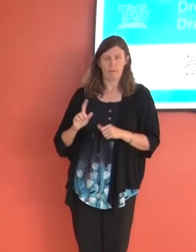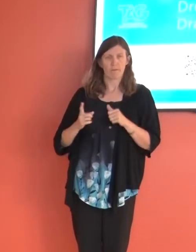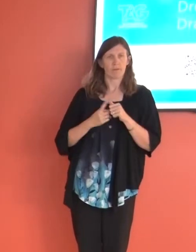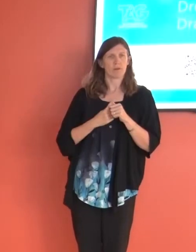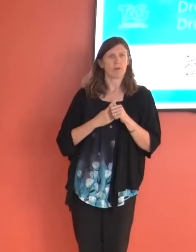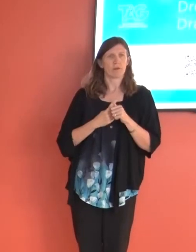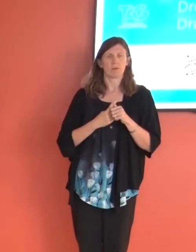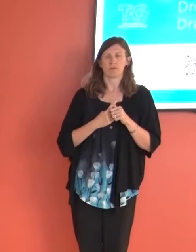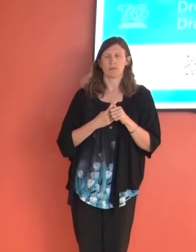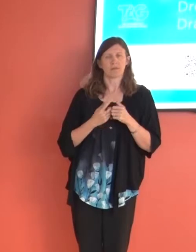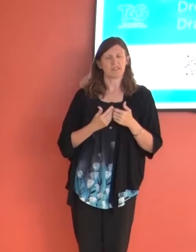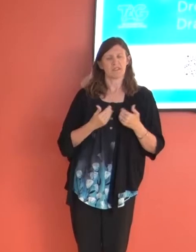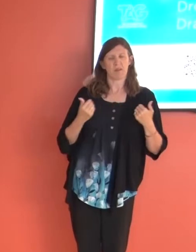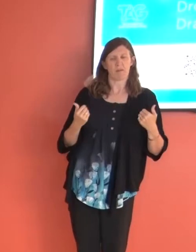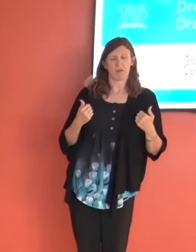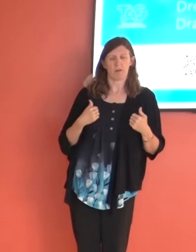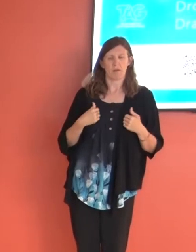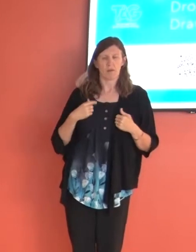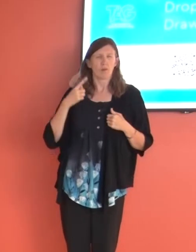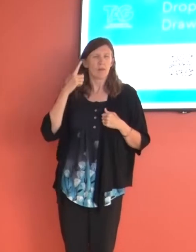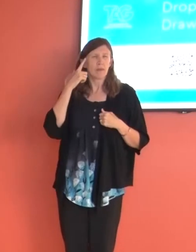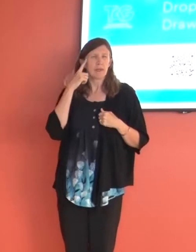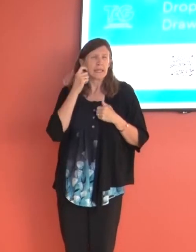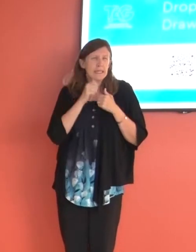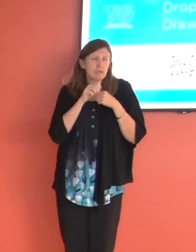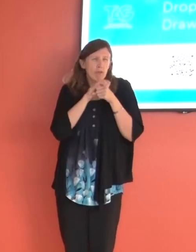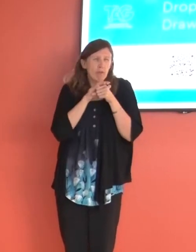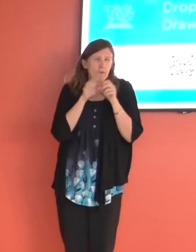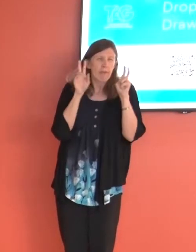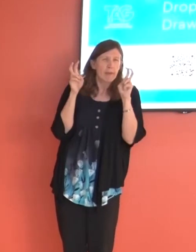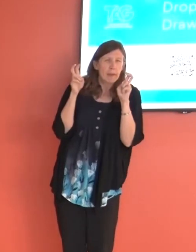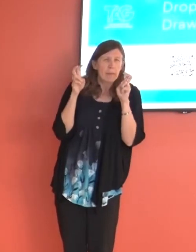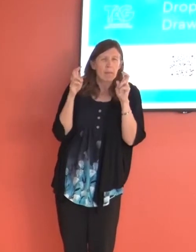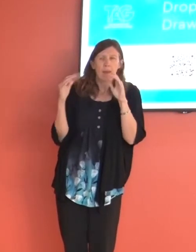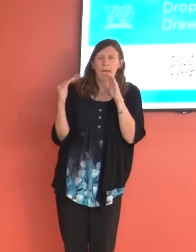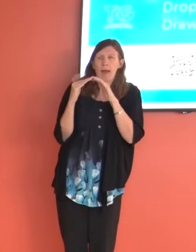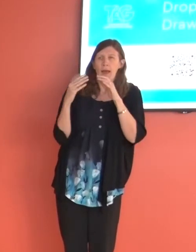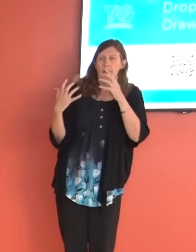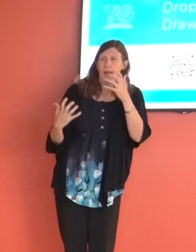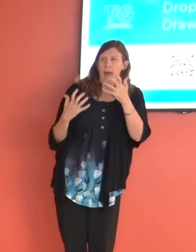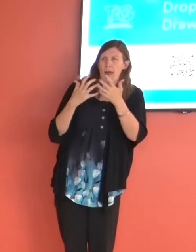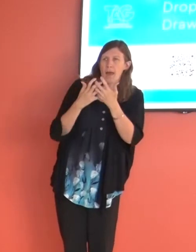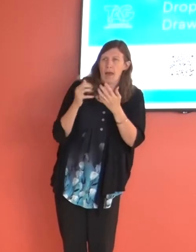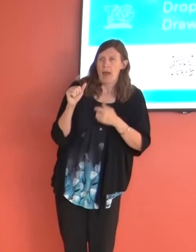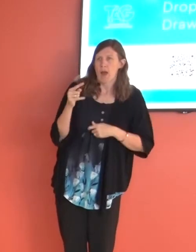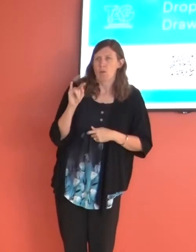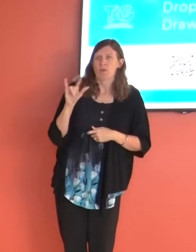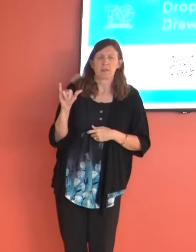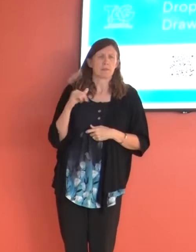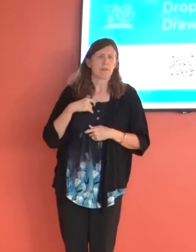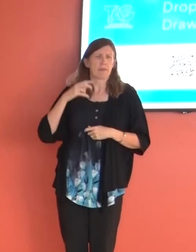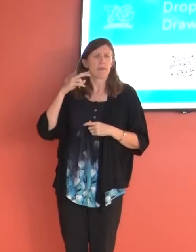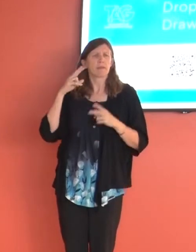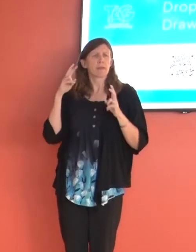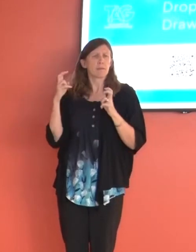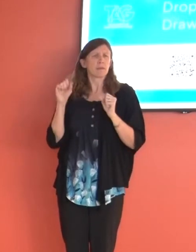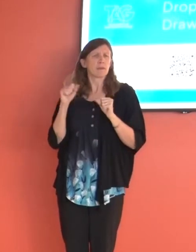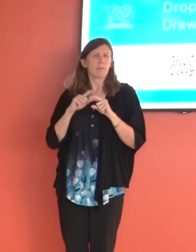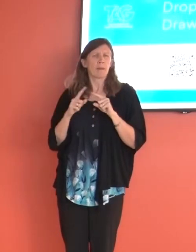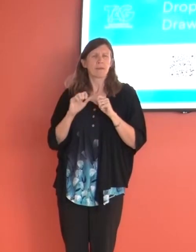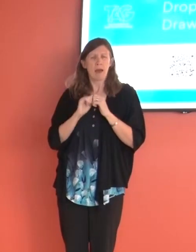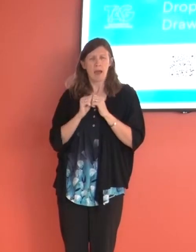standalone. If you think of each one of these as a theme, yes, equity is a theme, but it's the lens in which we approach all of our